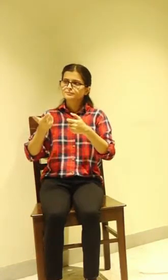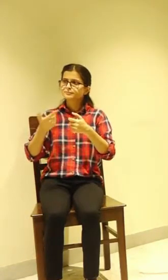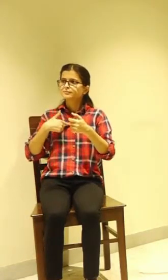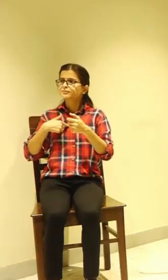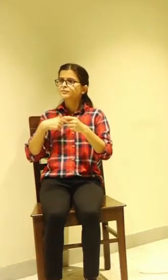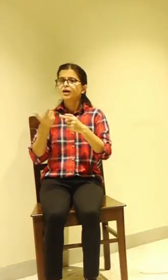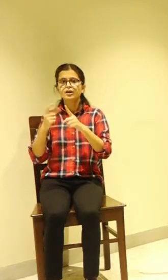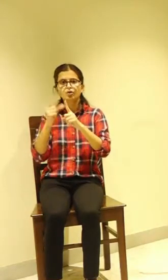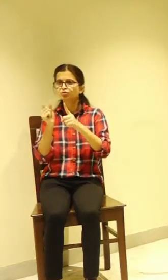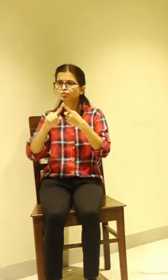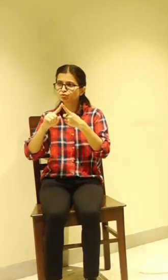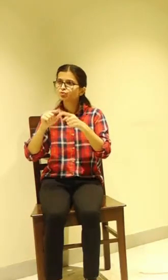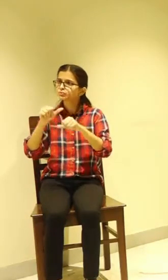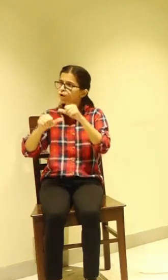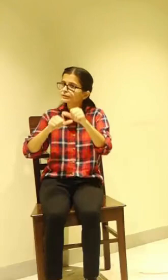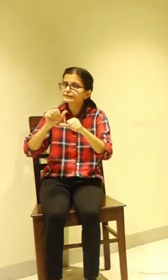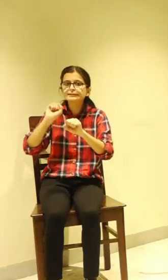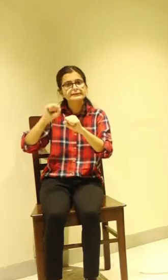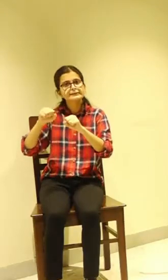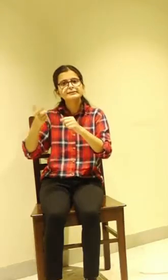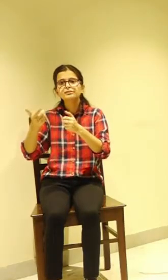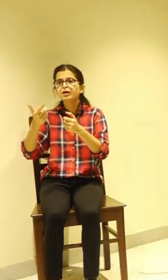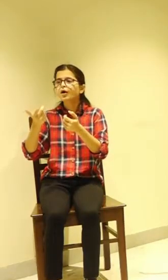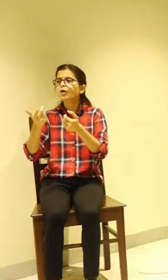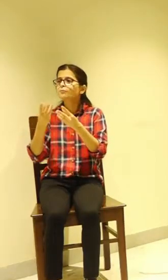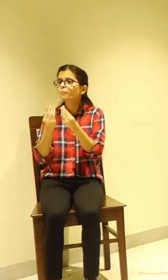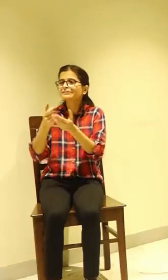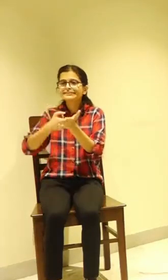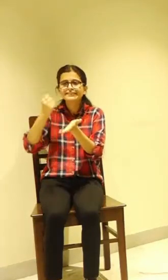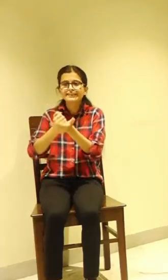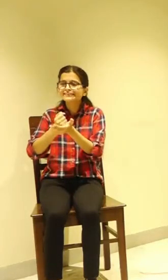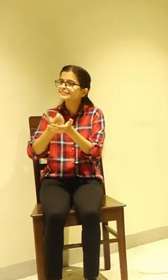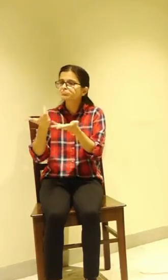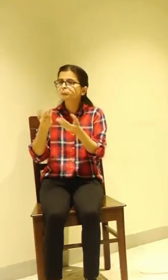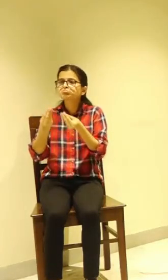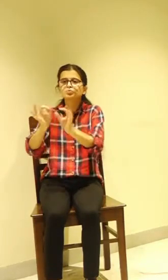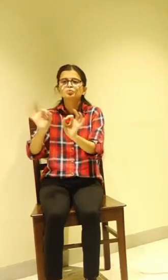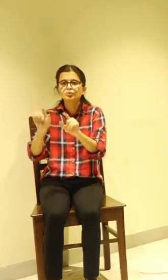protection to property rights, only to life and liberty. And in 1950, life and liberty was